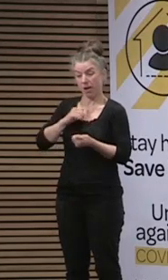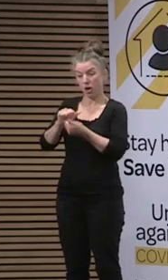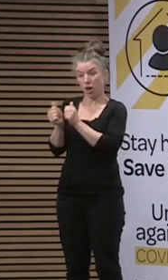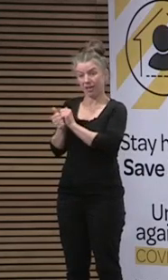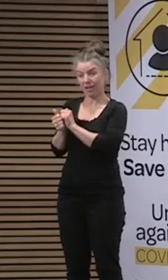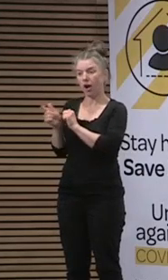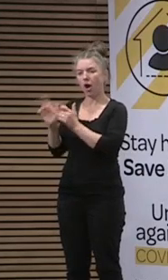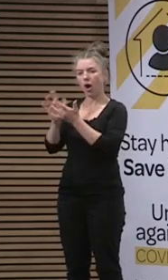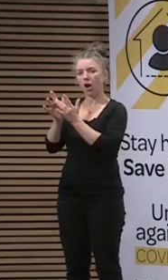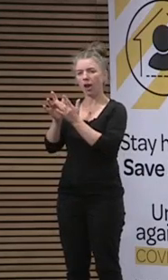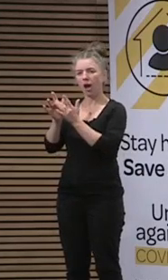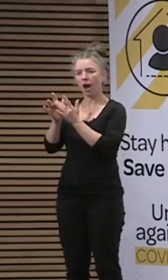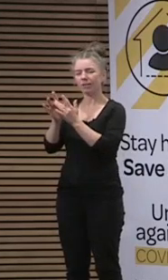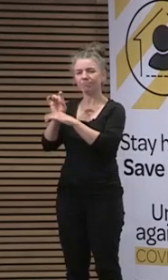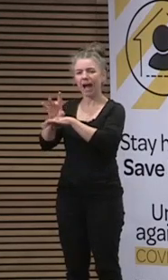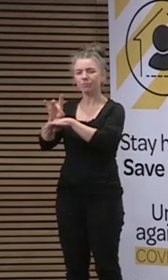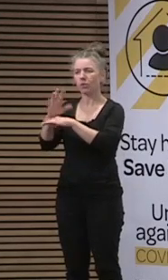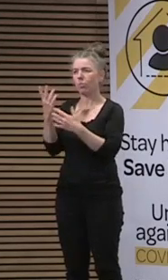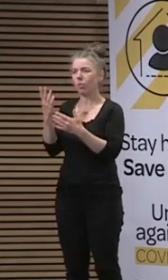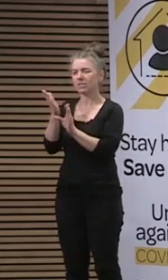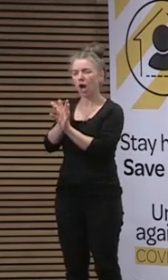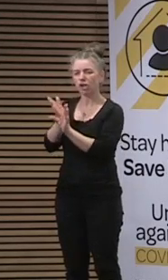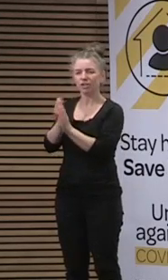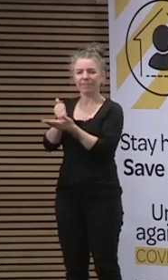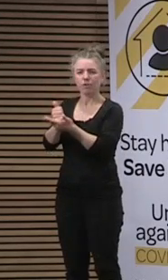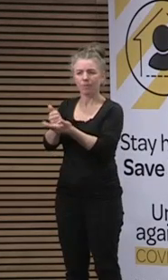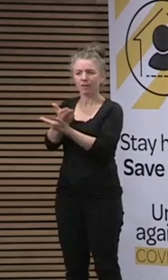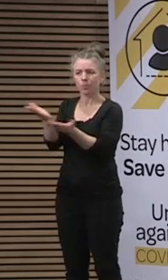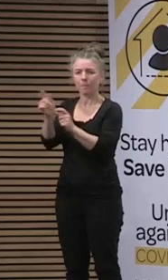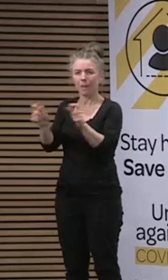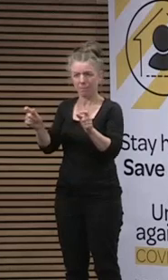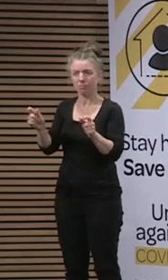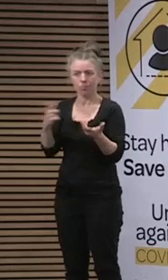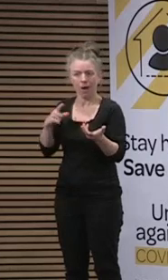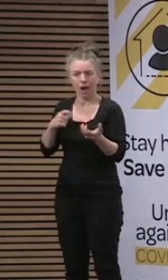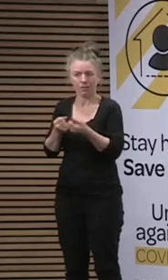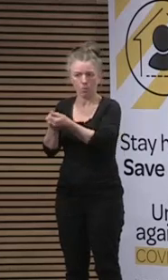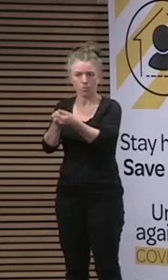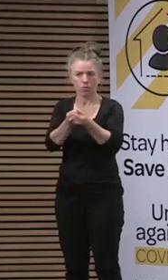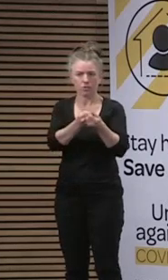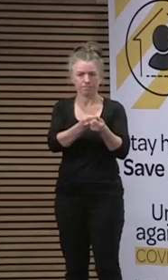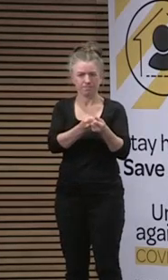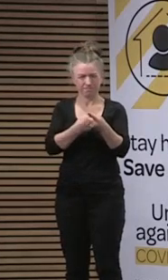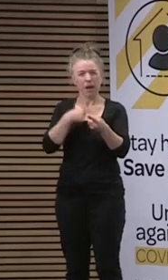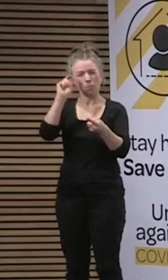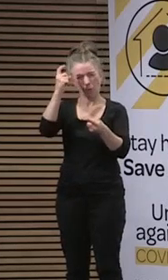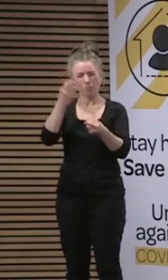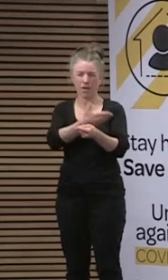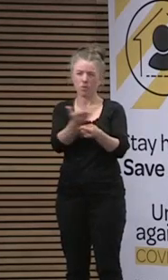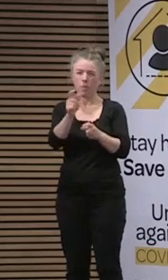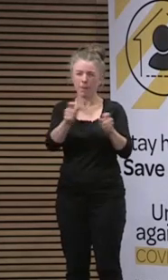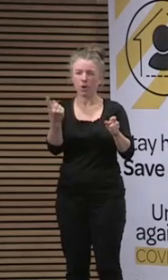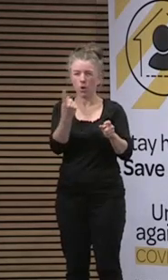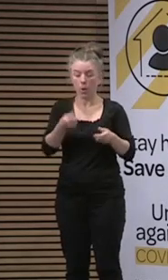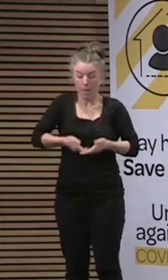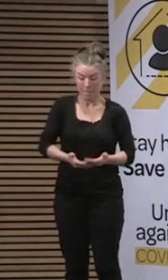doing online Skype sessions with people. We want to make sure people get the support they need. I worry about that group. I